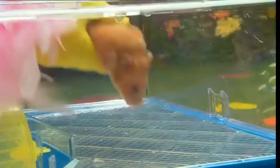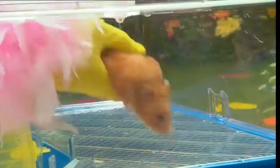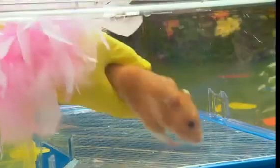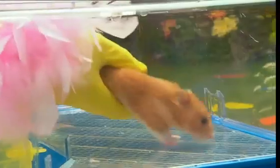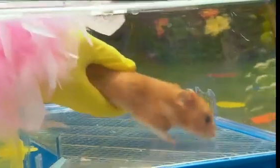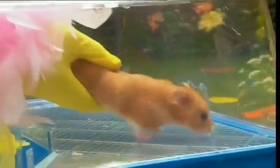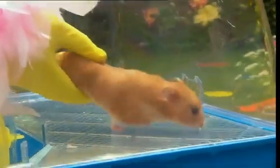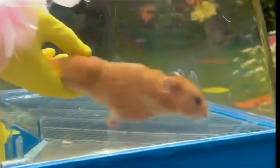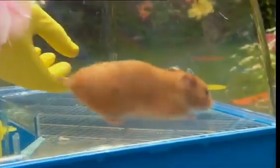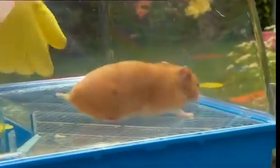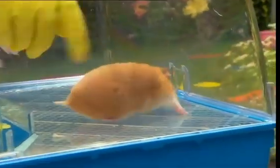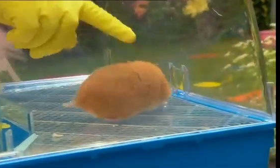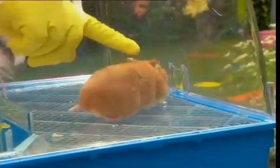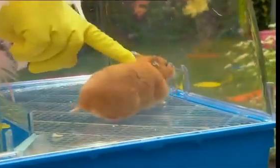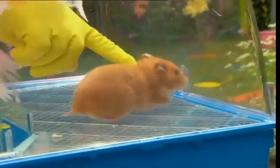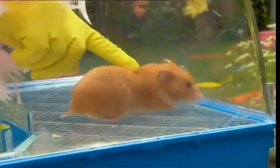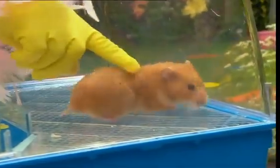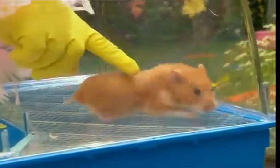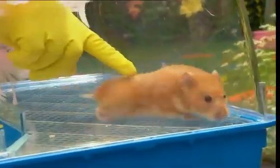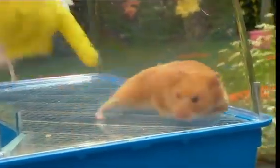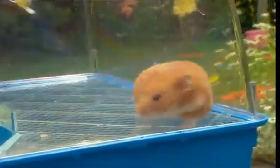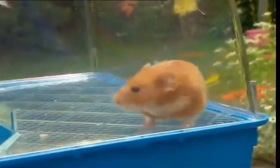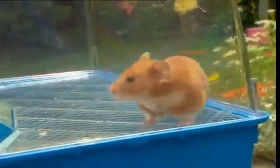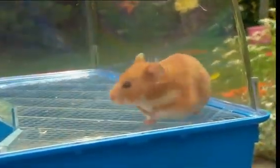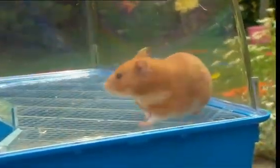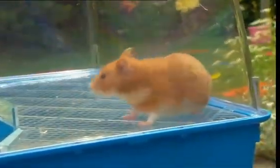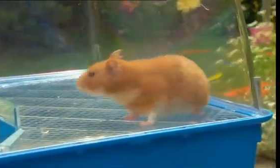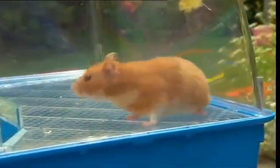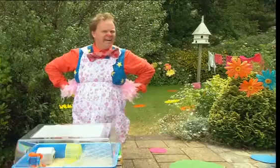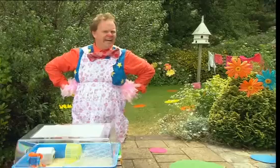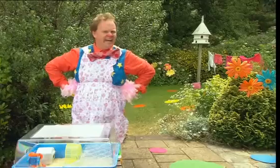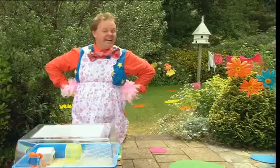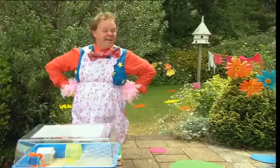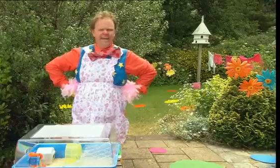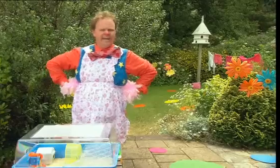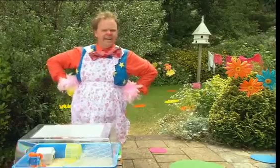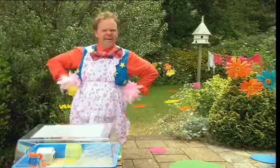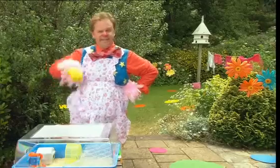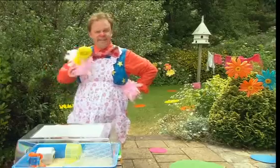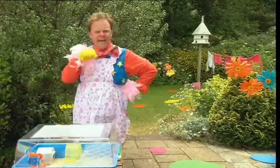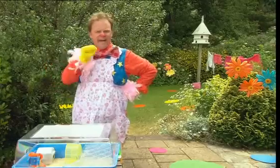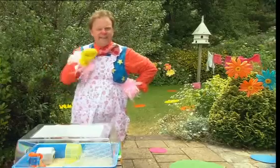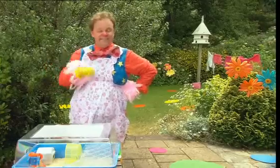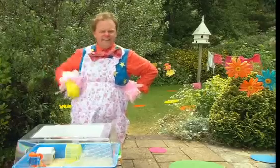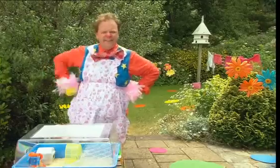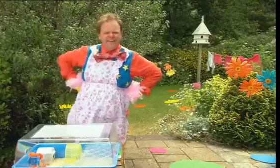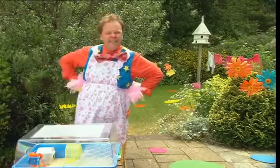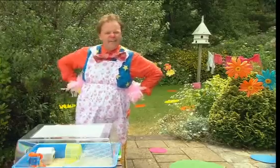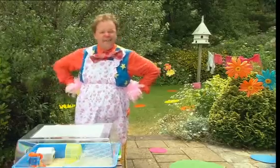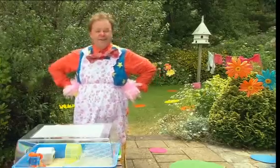There's your new home. Before you go, Mr. Tumble, Yes? can you teach us